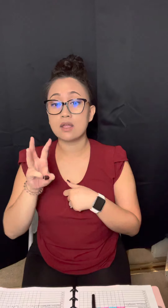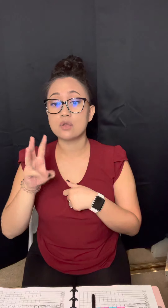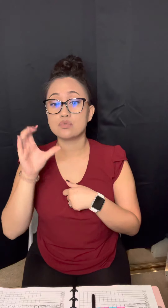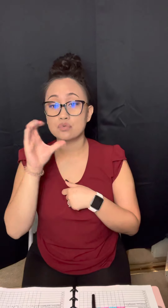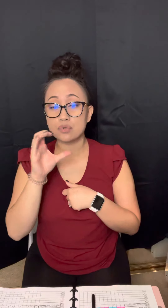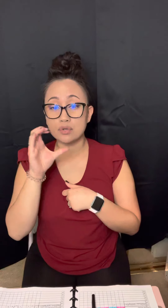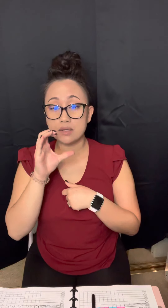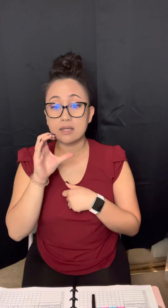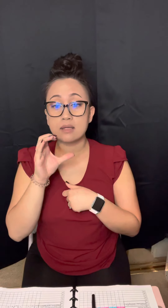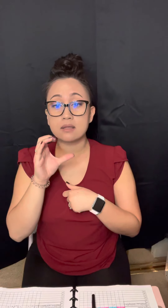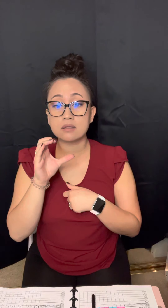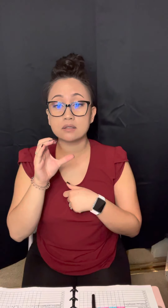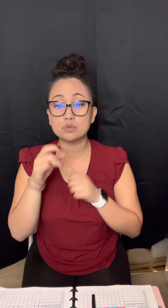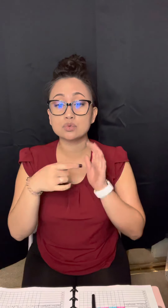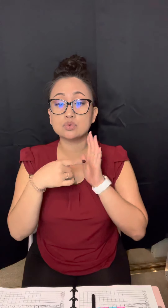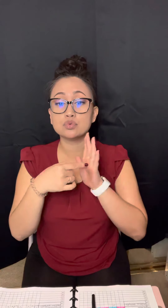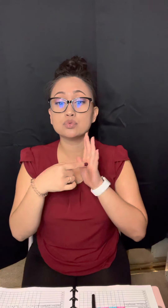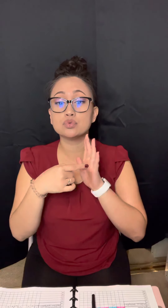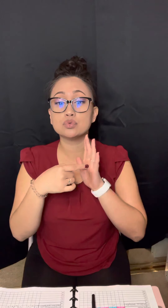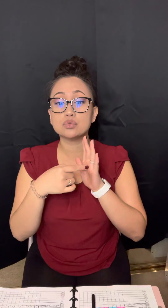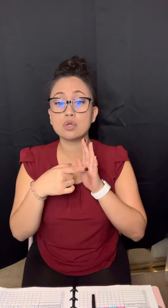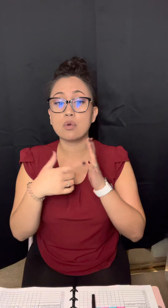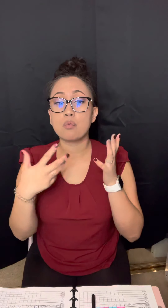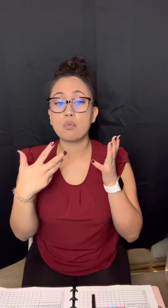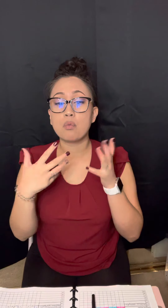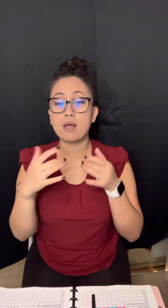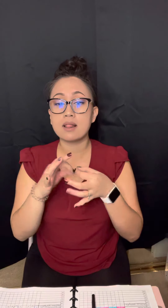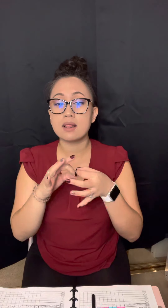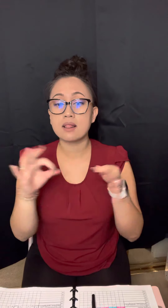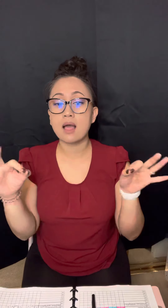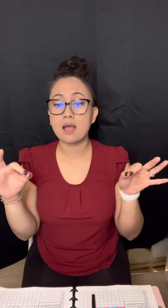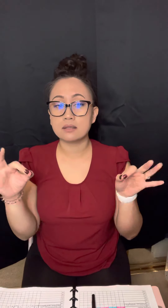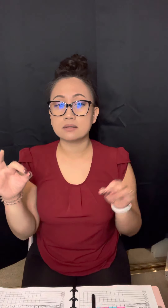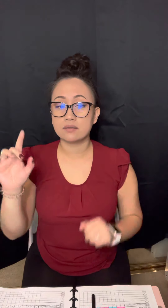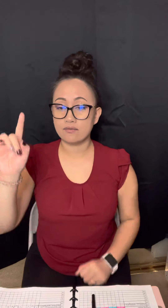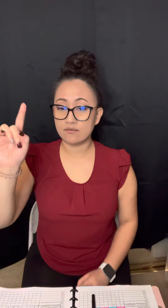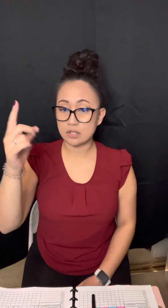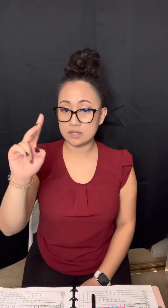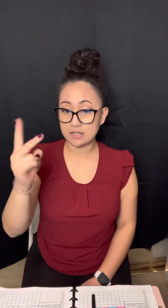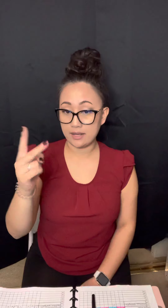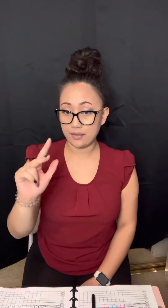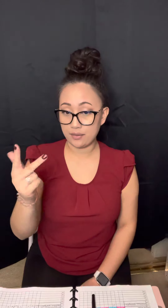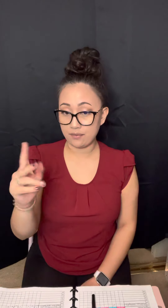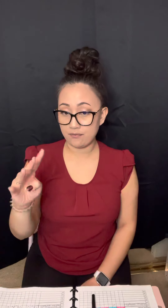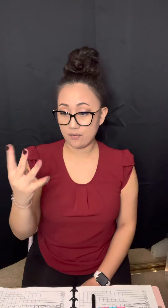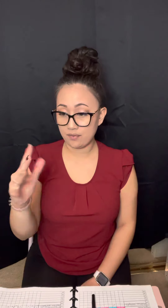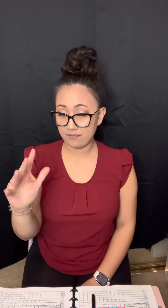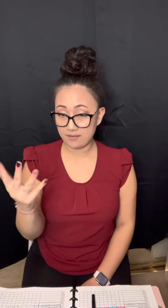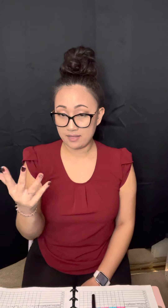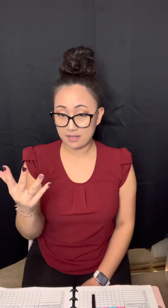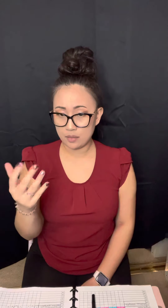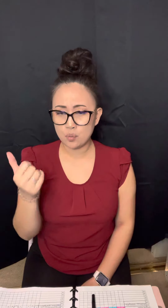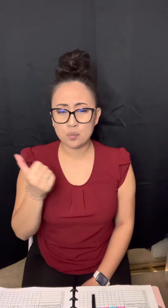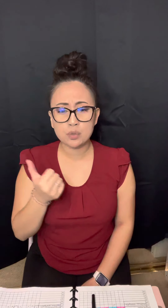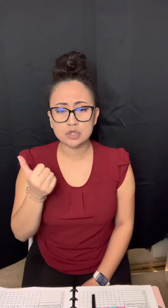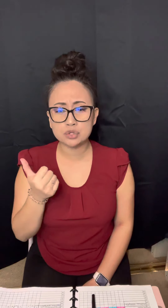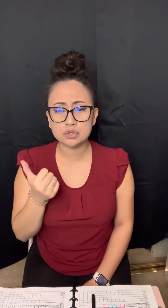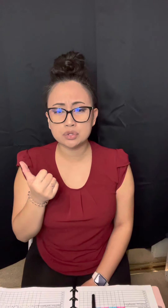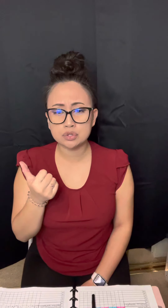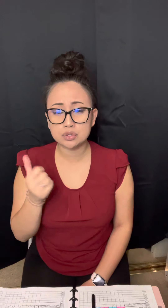in, Andrew. First line, second line, third line, fourth line, or fifth line? We're looking for the word